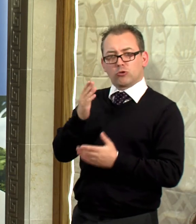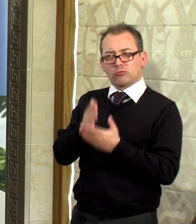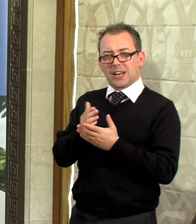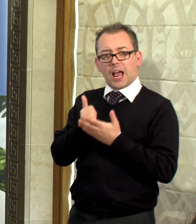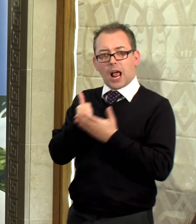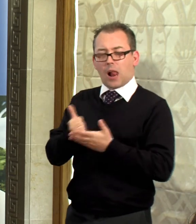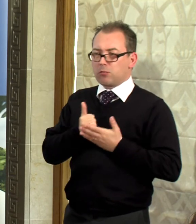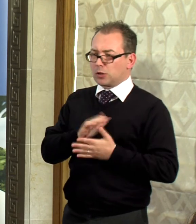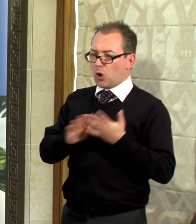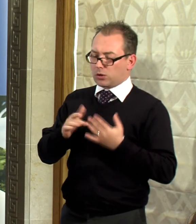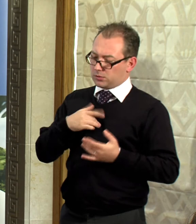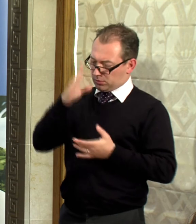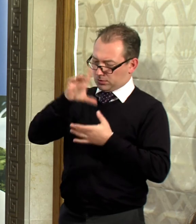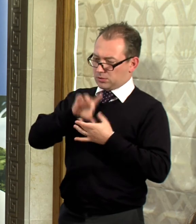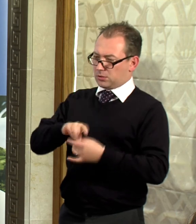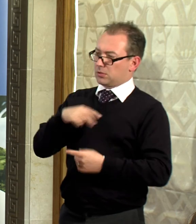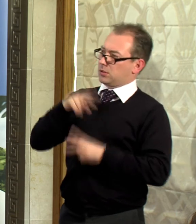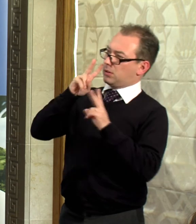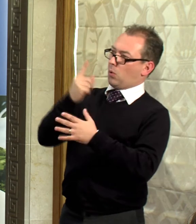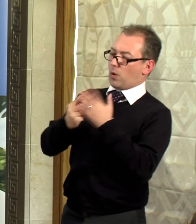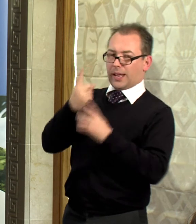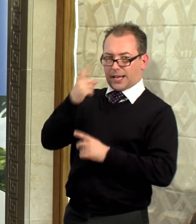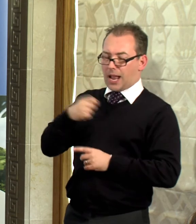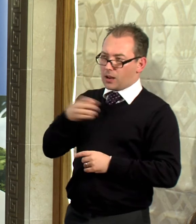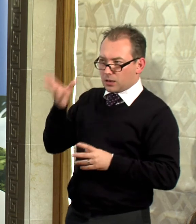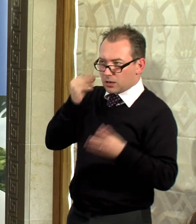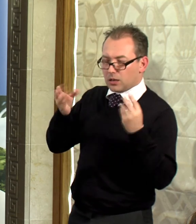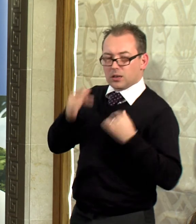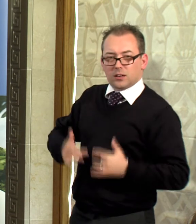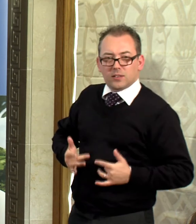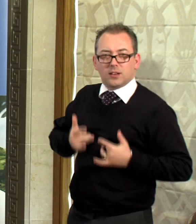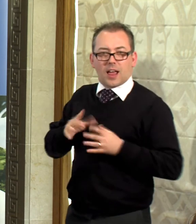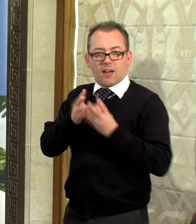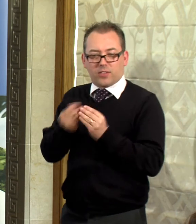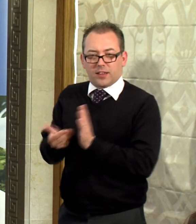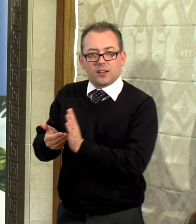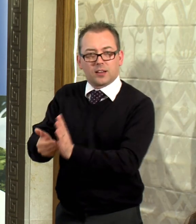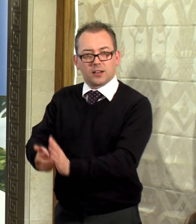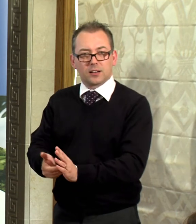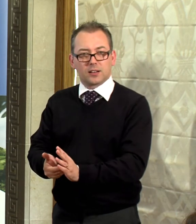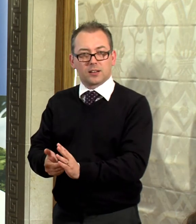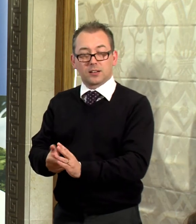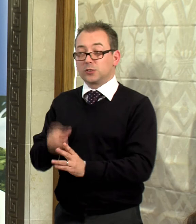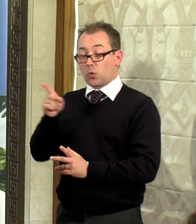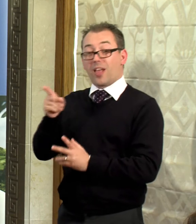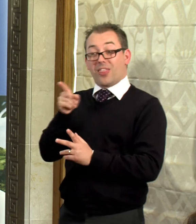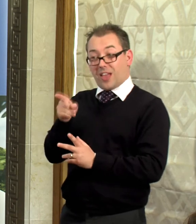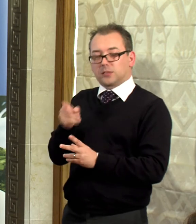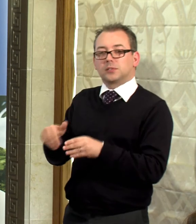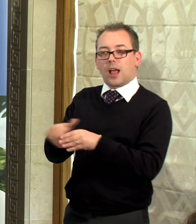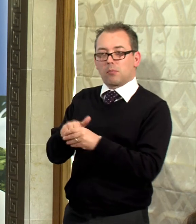inclusion. And, of course, access provisions facilitate access to a multi-sensory experience.